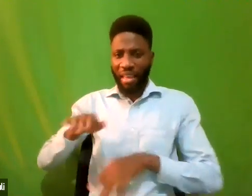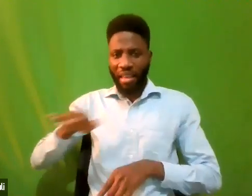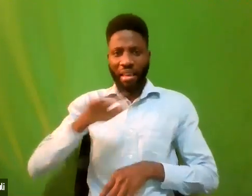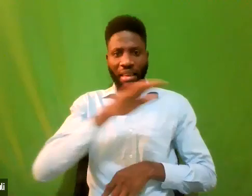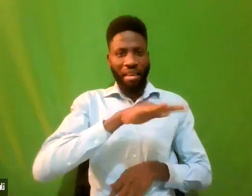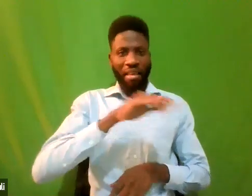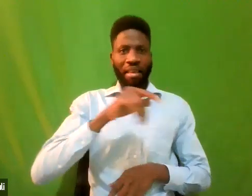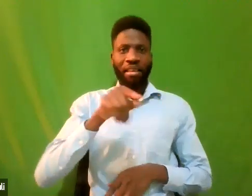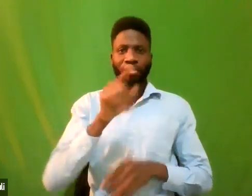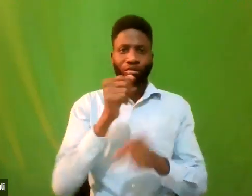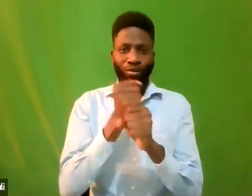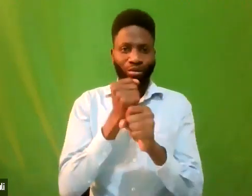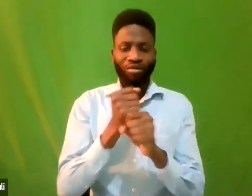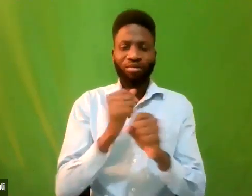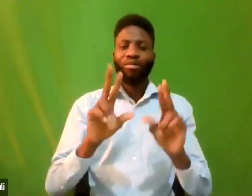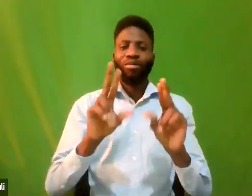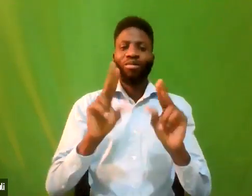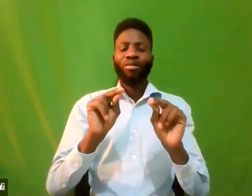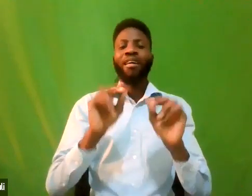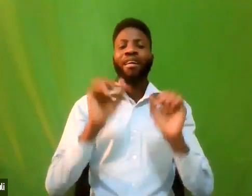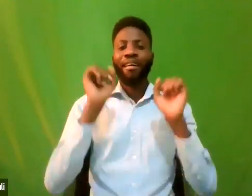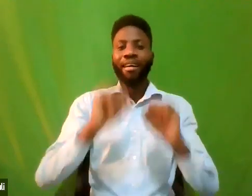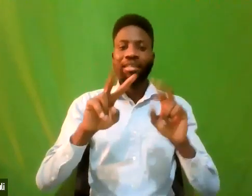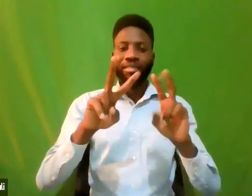find somebody else from the different with a different background.